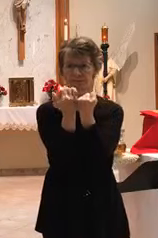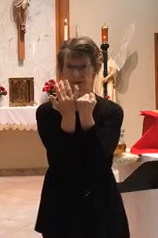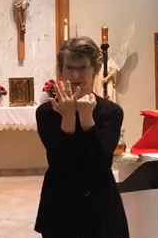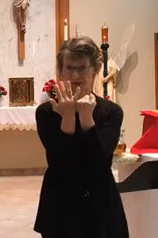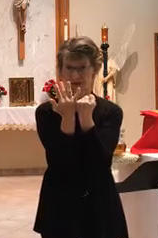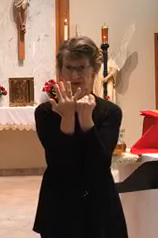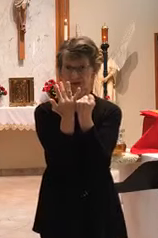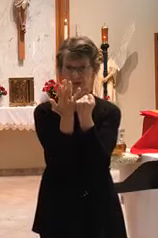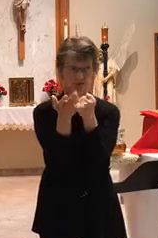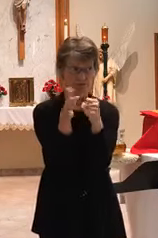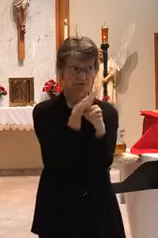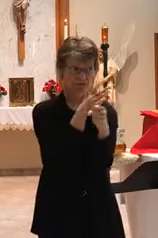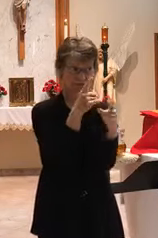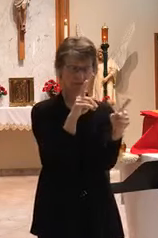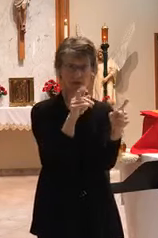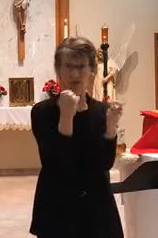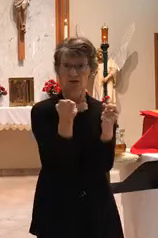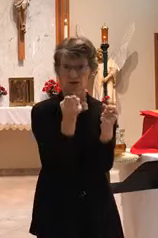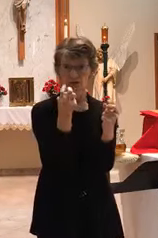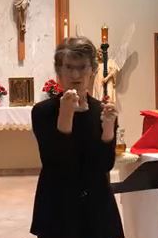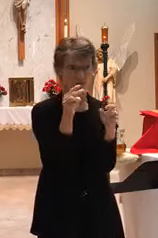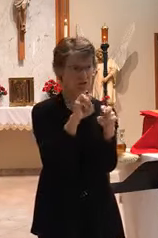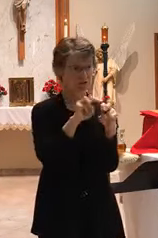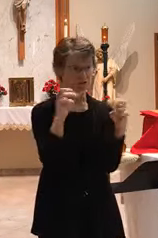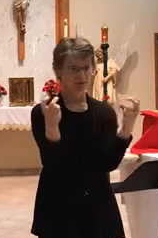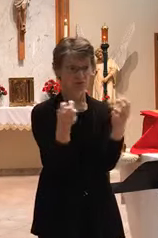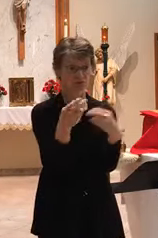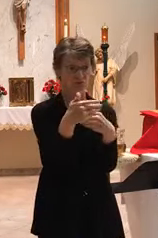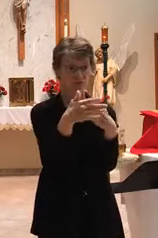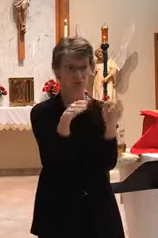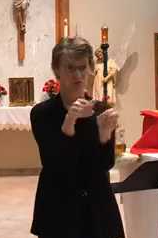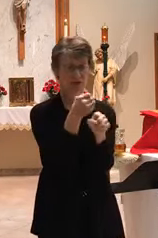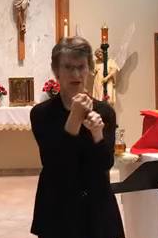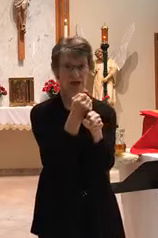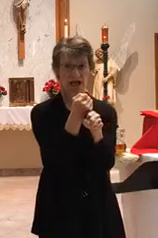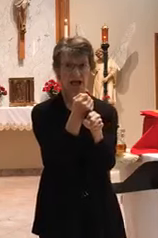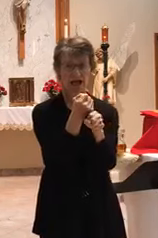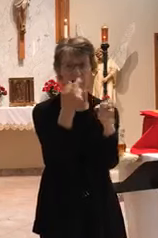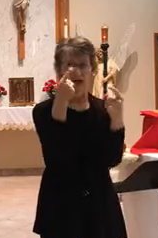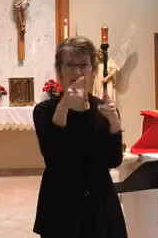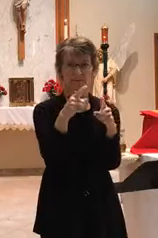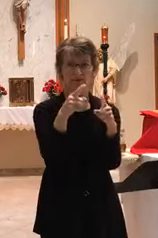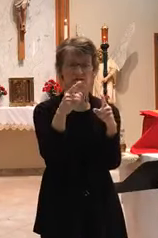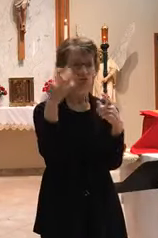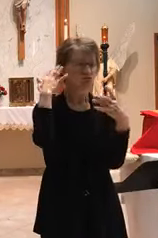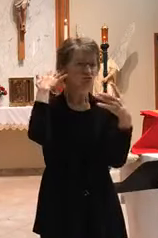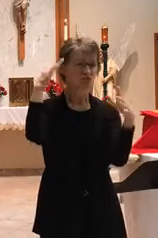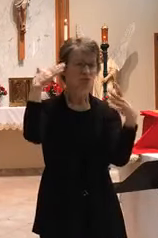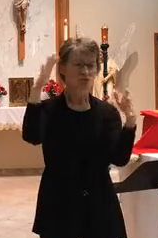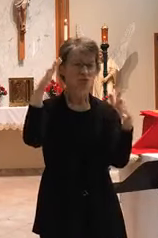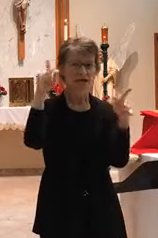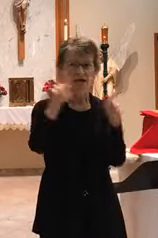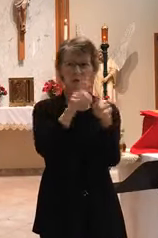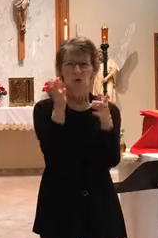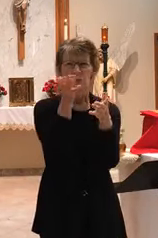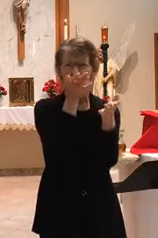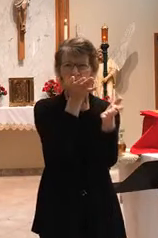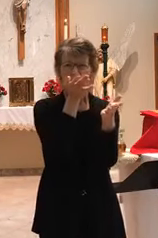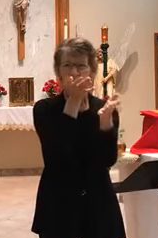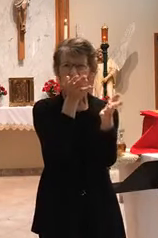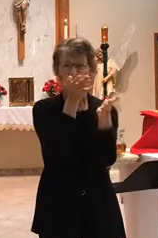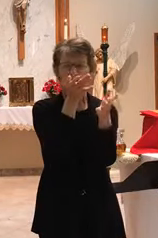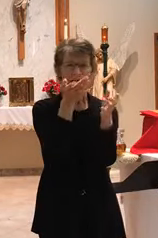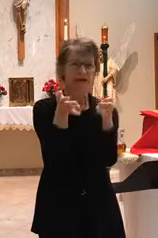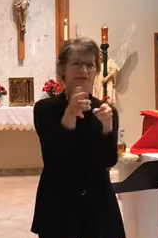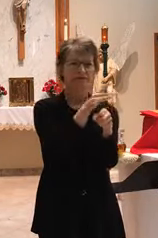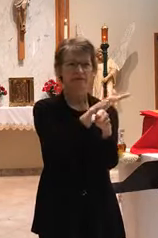place together, and suddenly there came from the sky a noise like a strong driving wind, and it filled